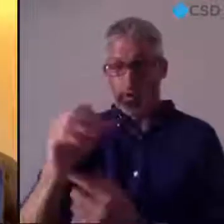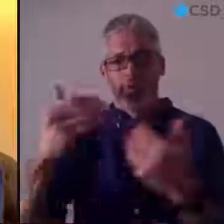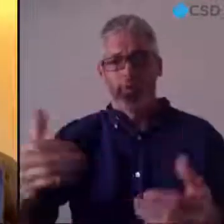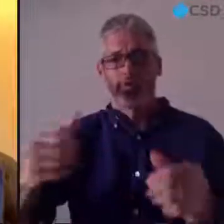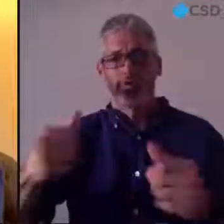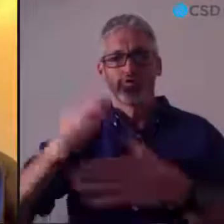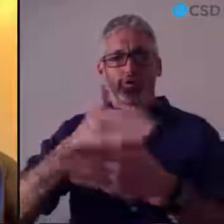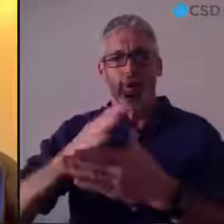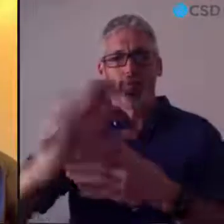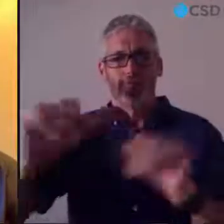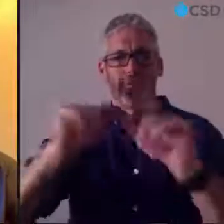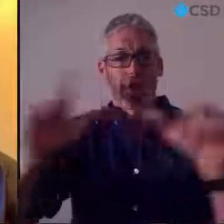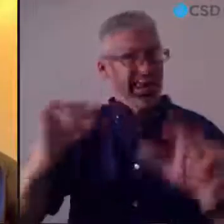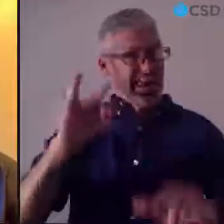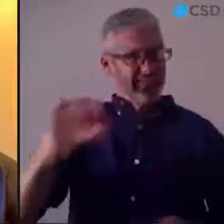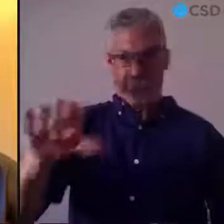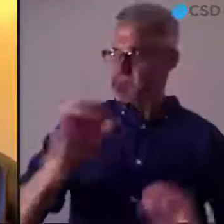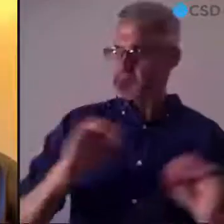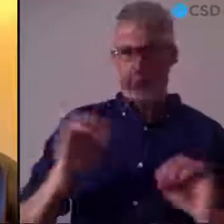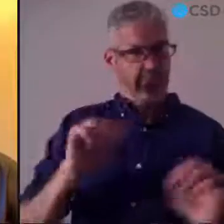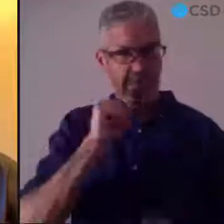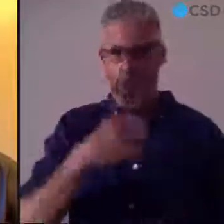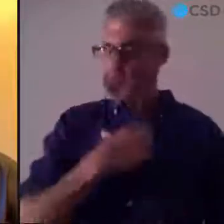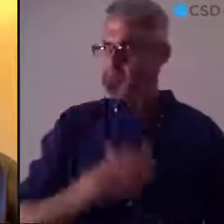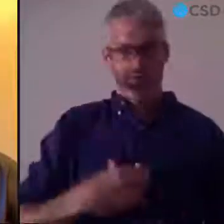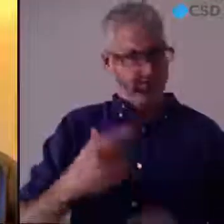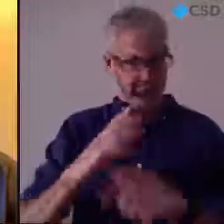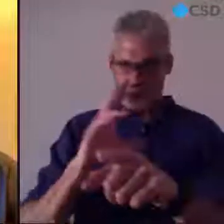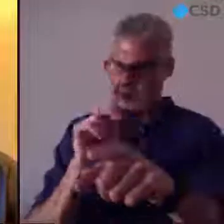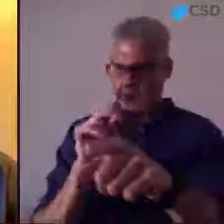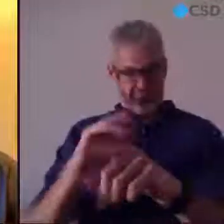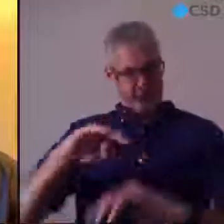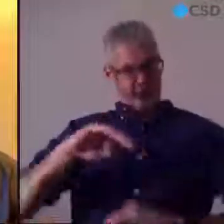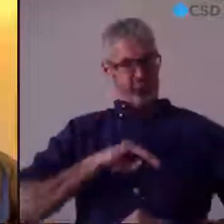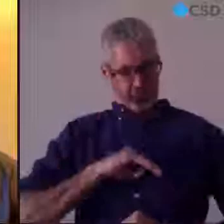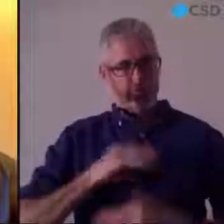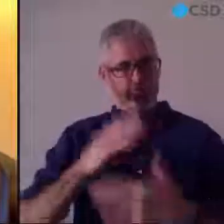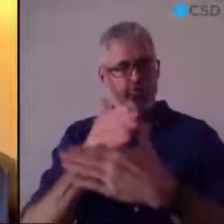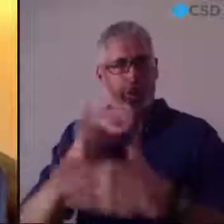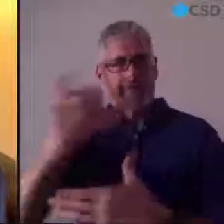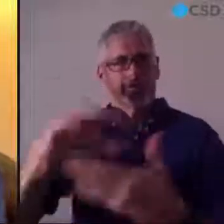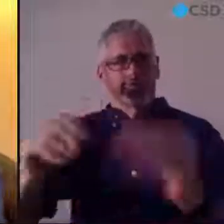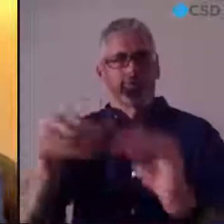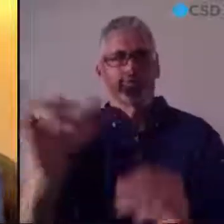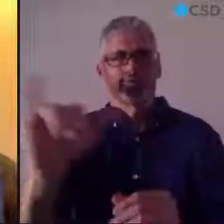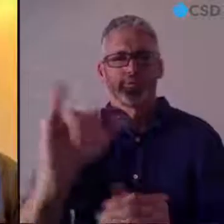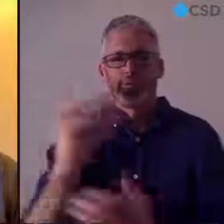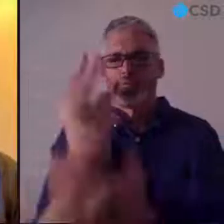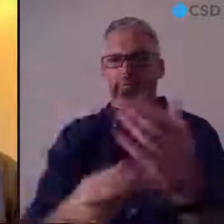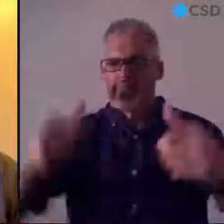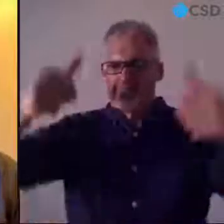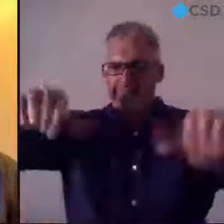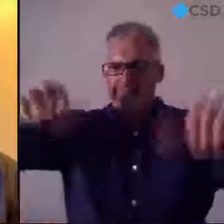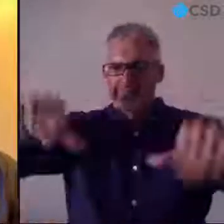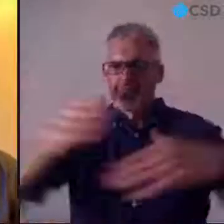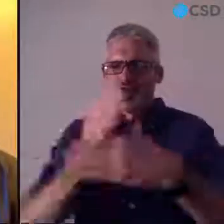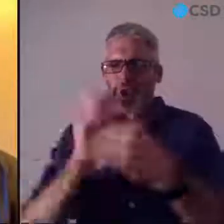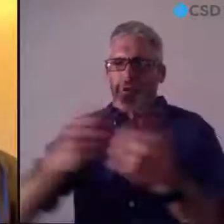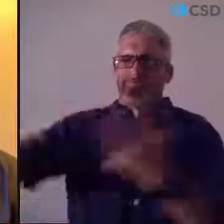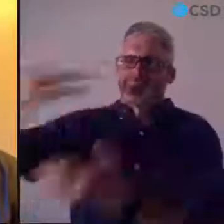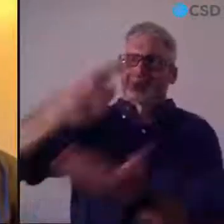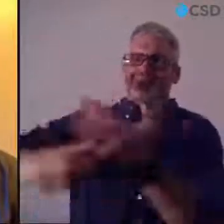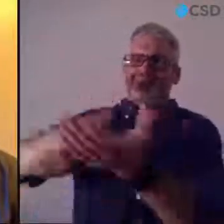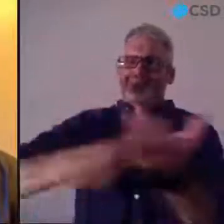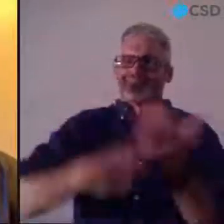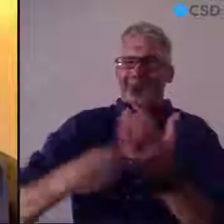you could become hearing? If so, post some videos. If you don't ever want to become hearing,